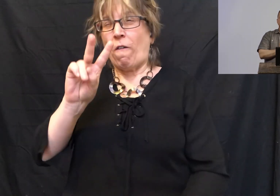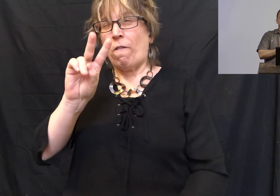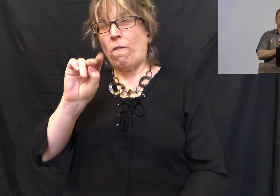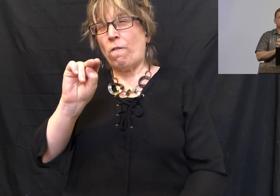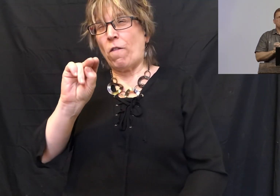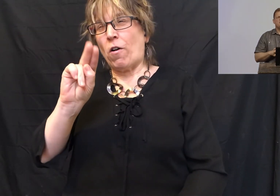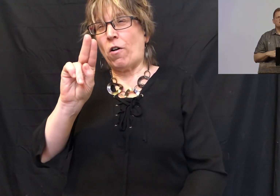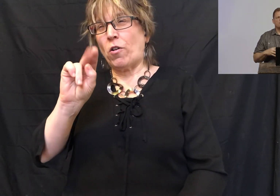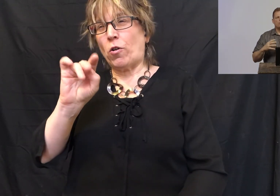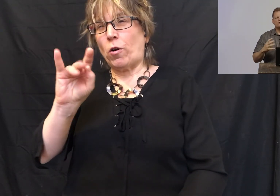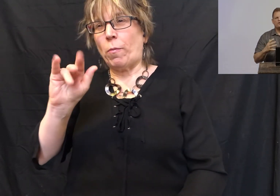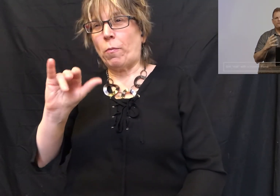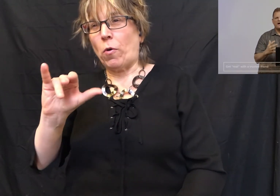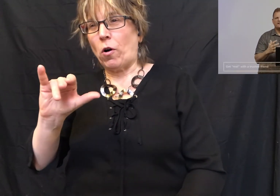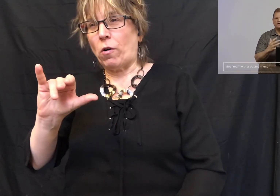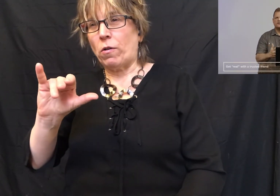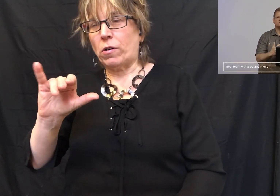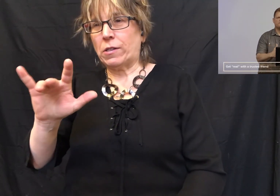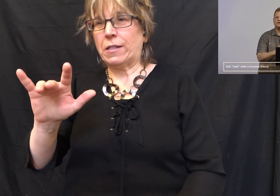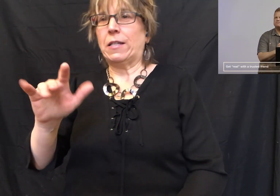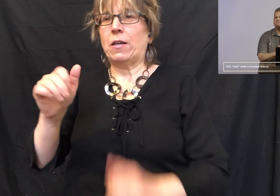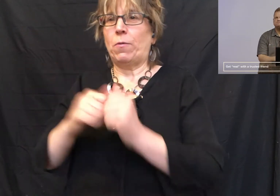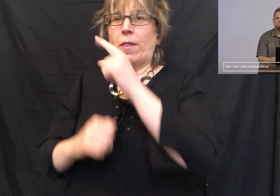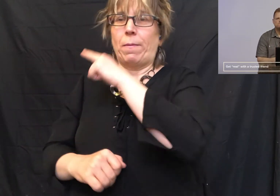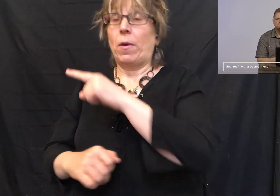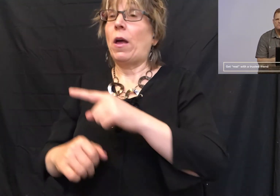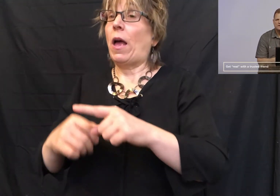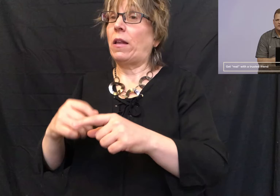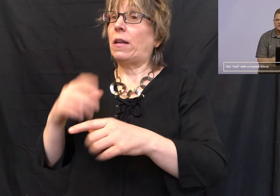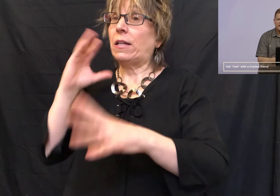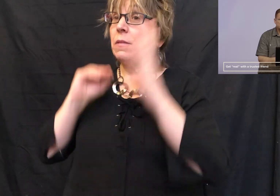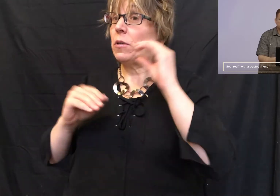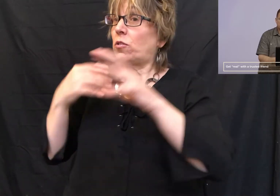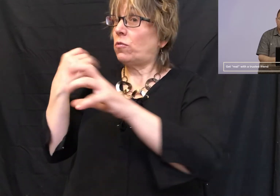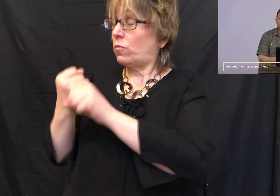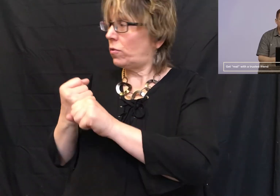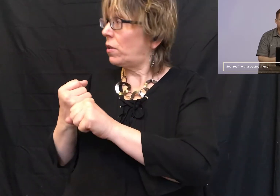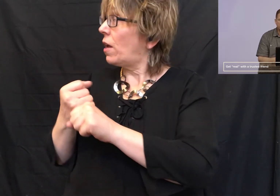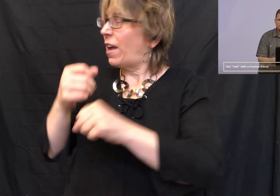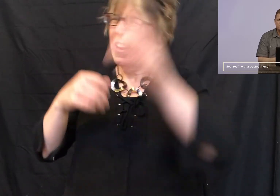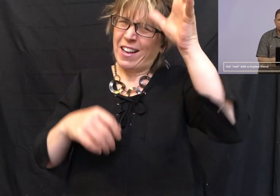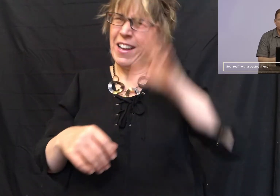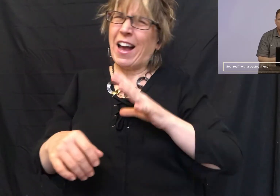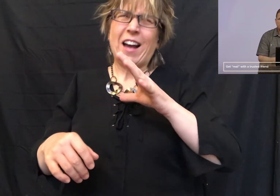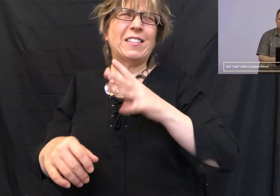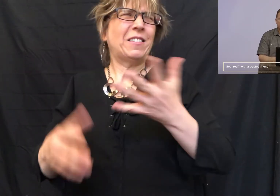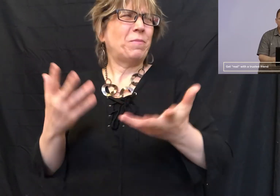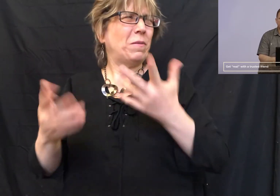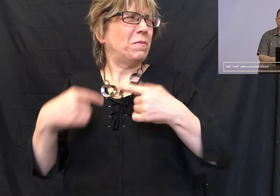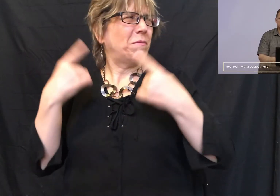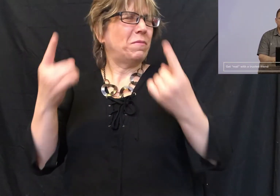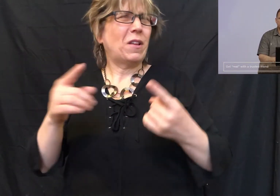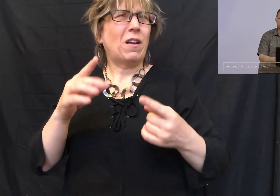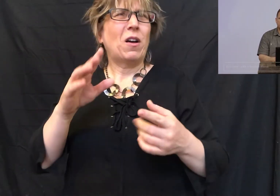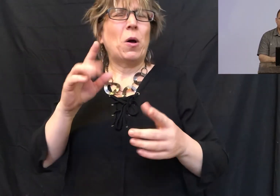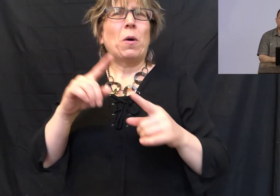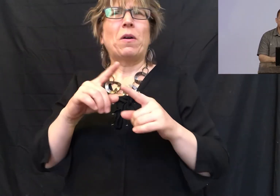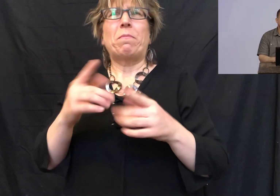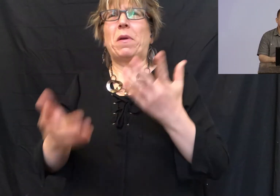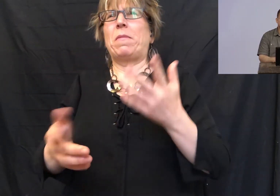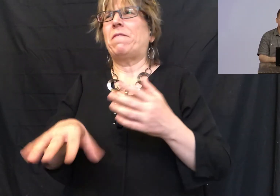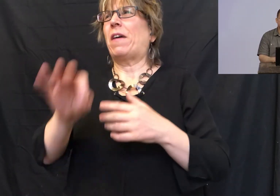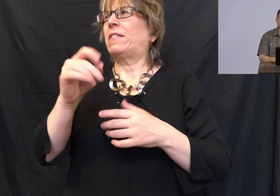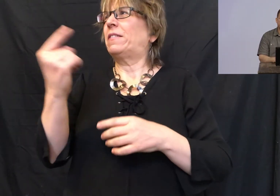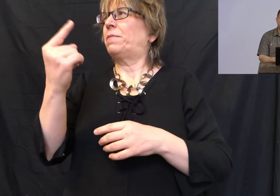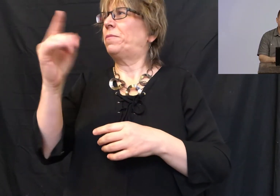want you to do is I want you to find a trusted friend. Guys, maybe if you've never done this before, I want you to find someone in your life who you feel like